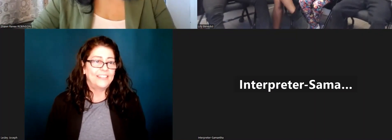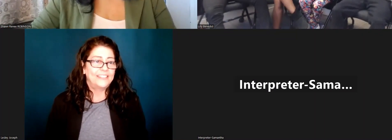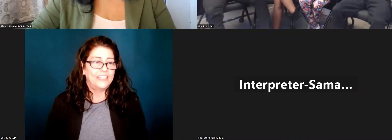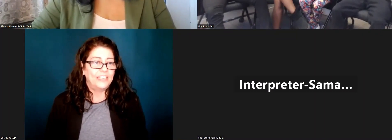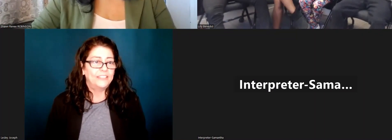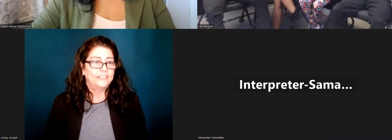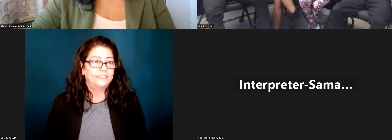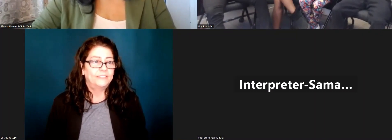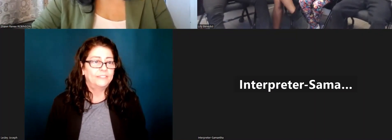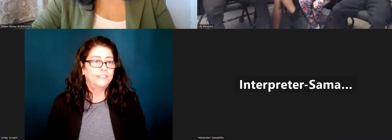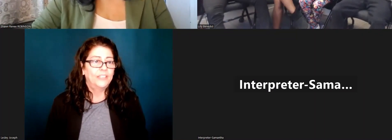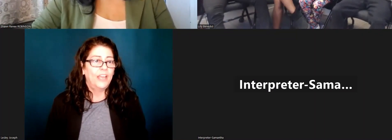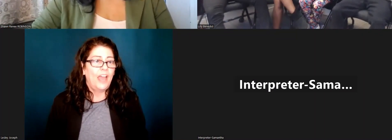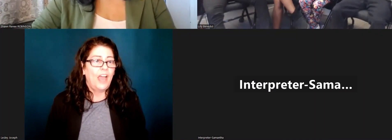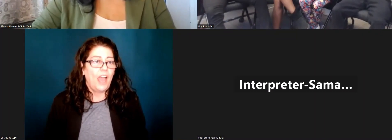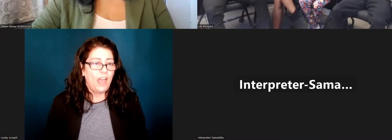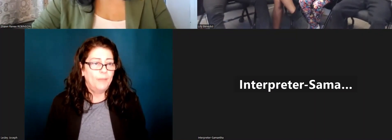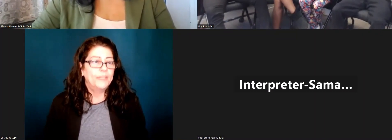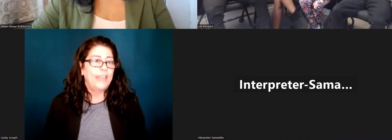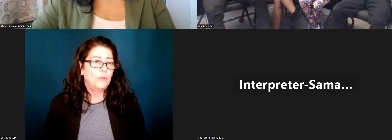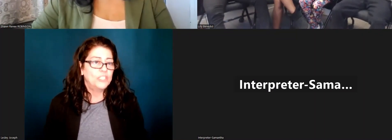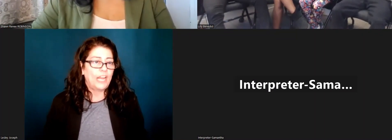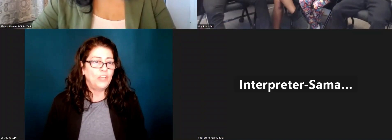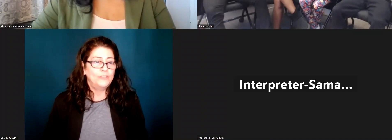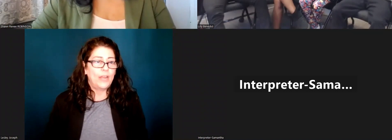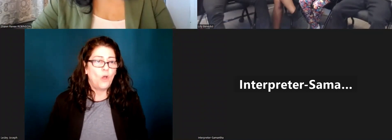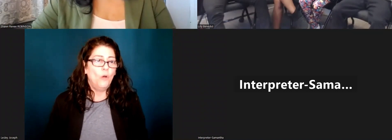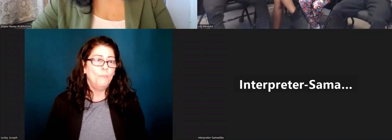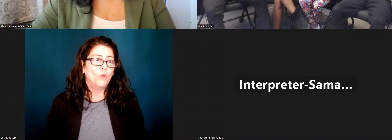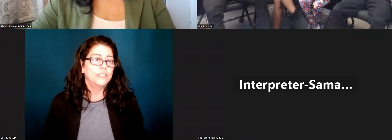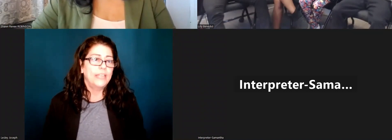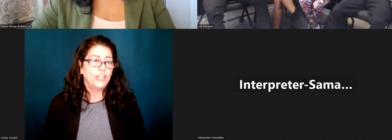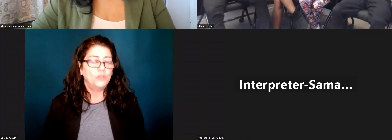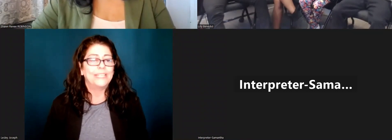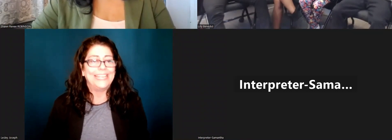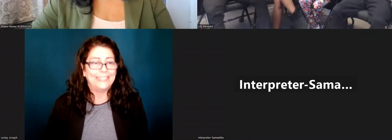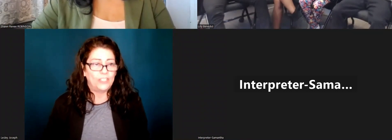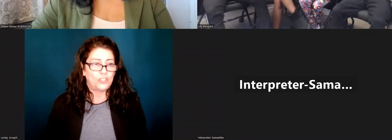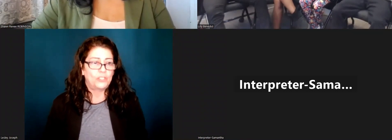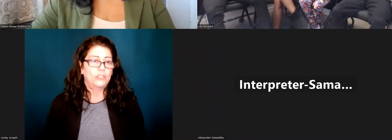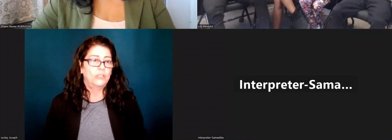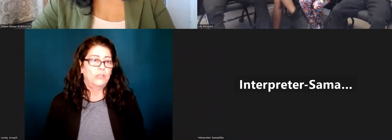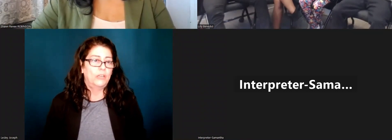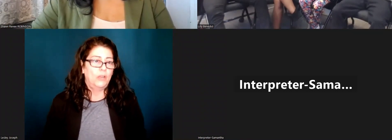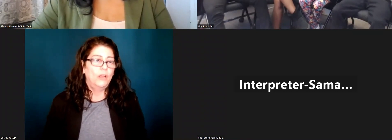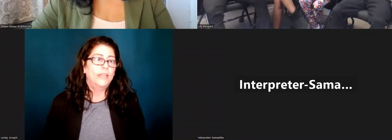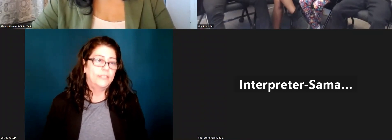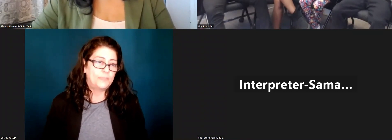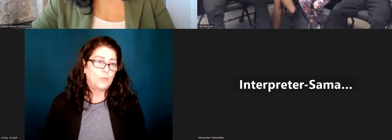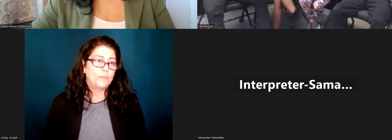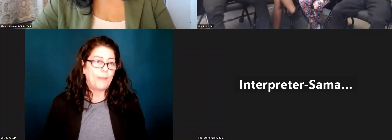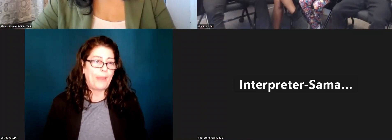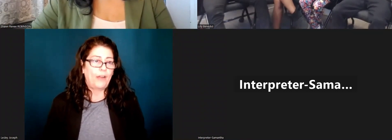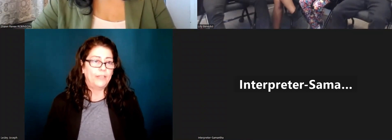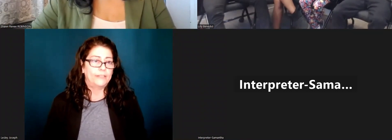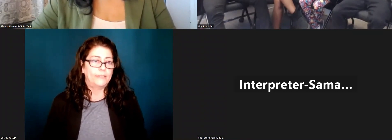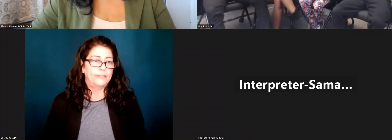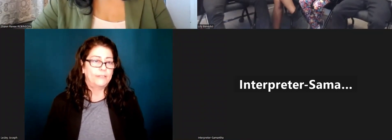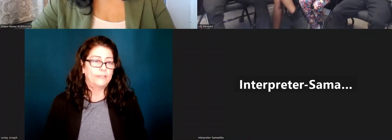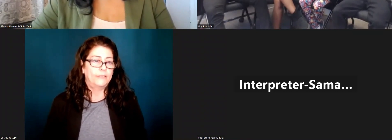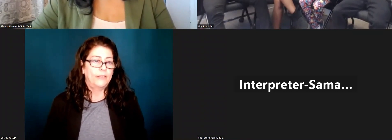get out of the city. The language that I use at home, mostly I use English to speak with my